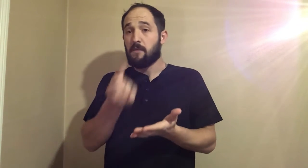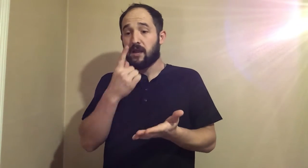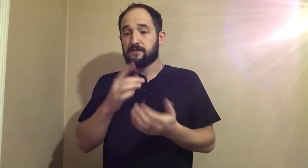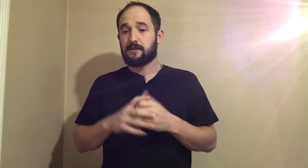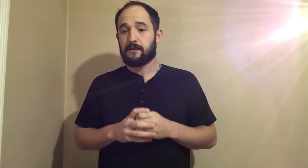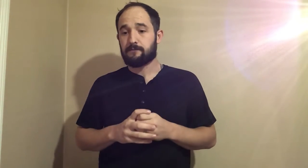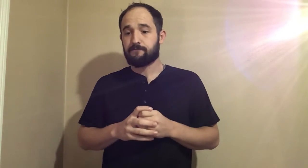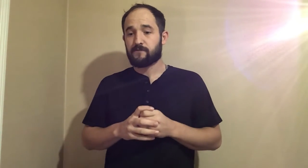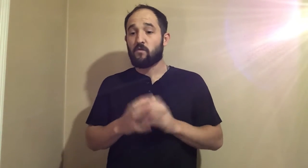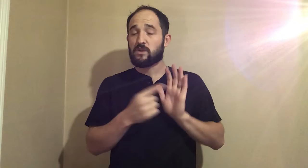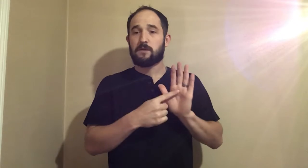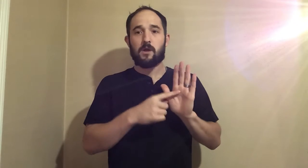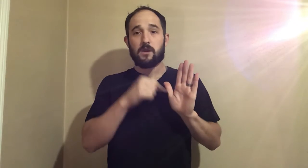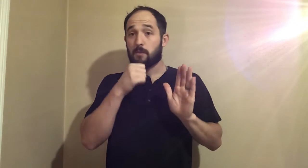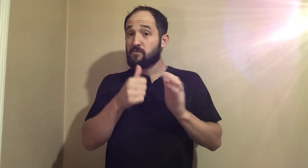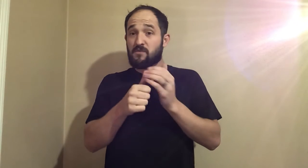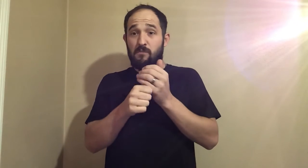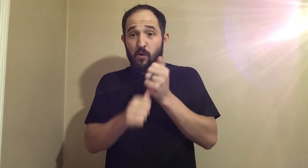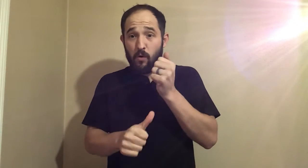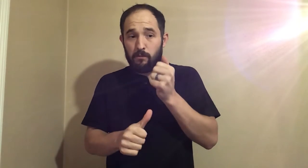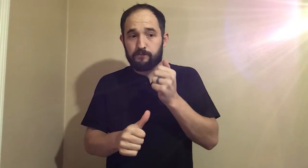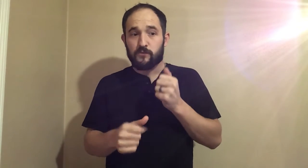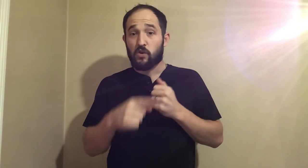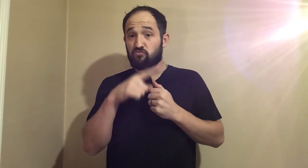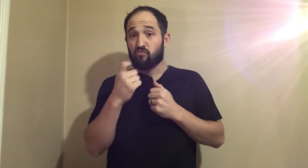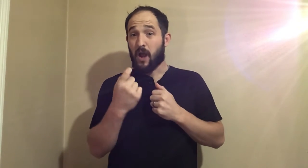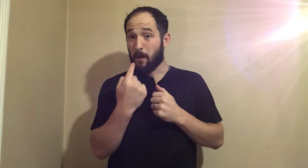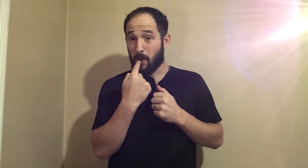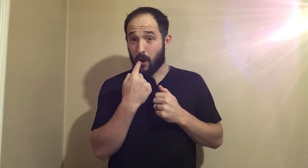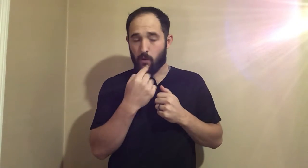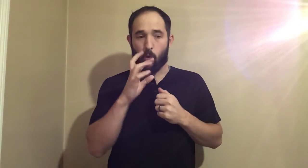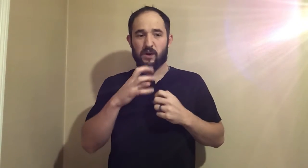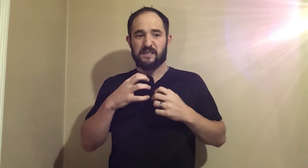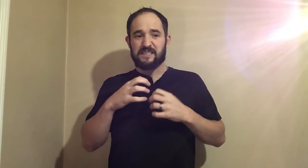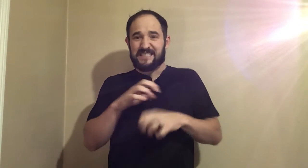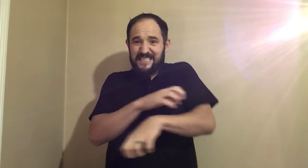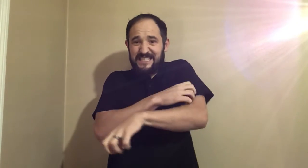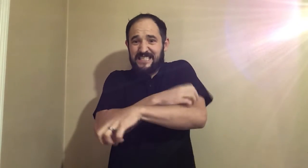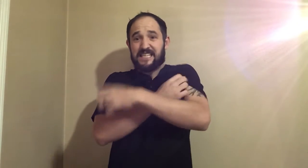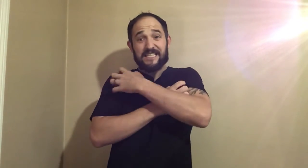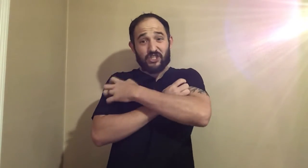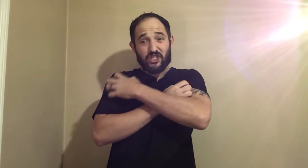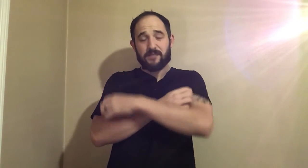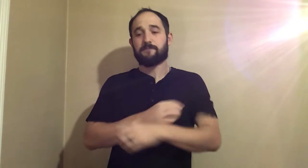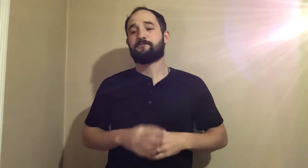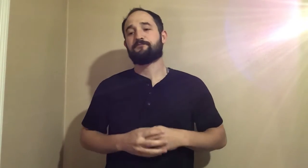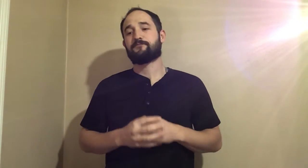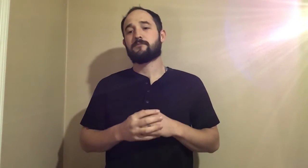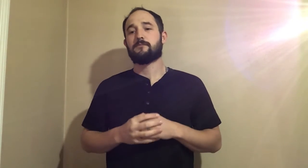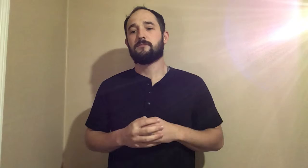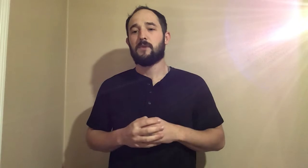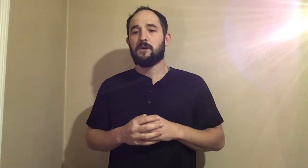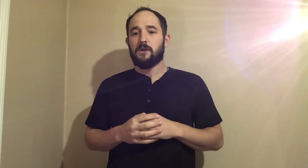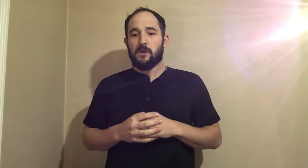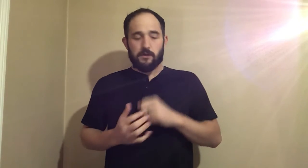some side effects like dry mouth or itching. But she says she can't function without it.